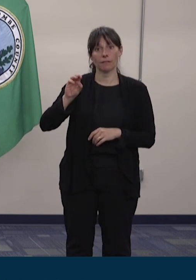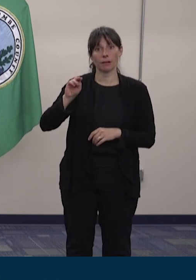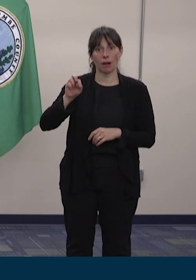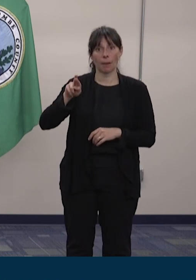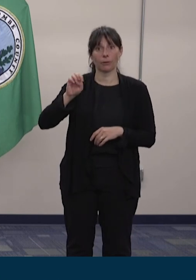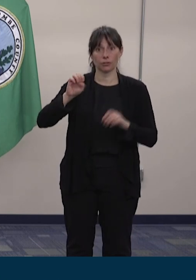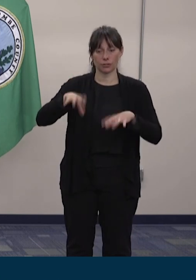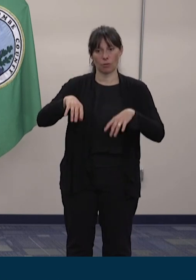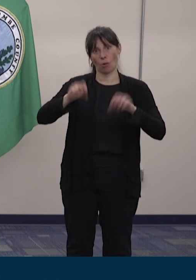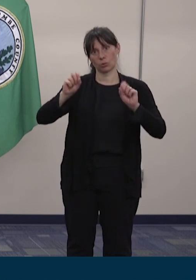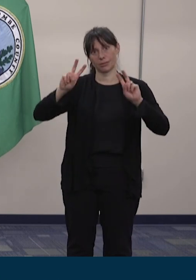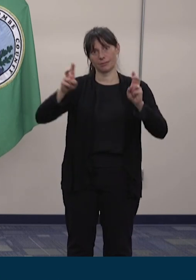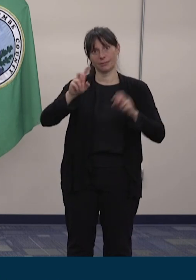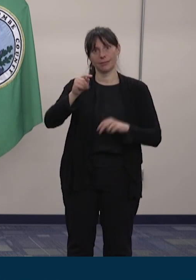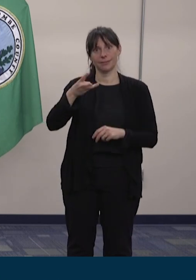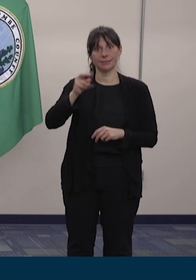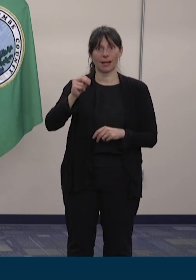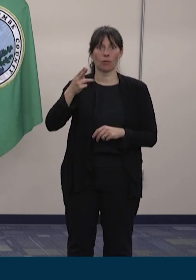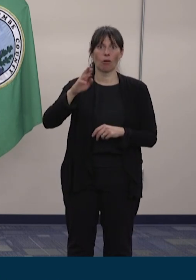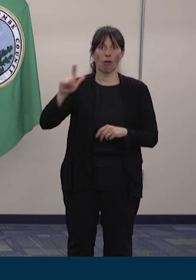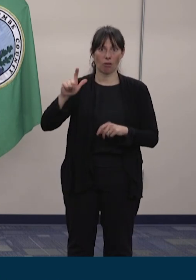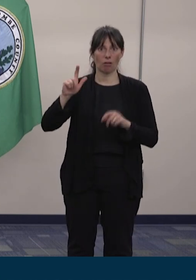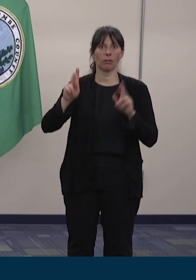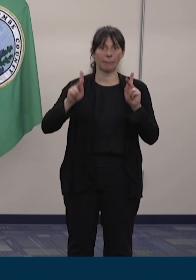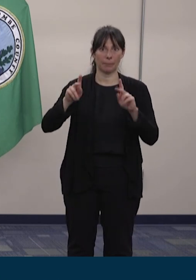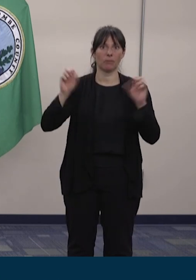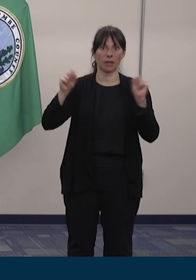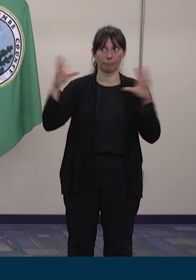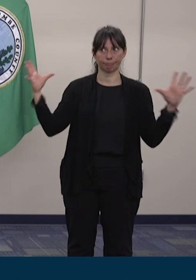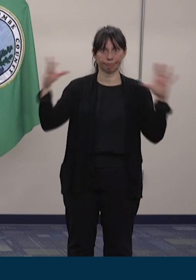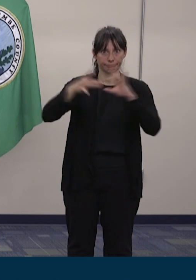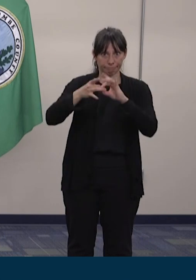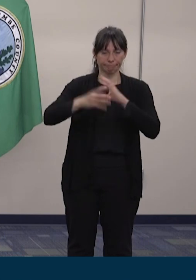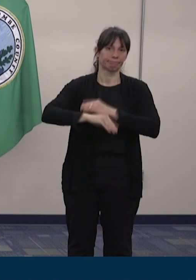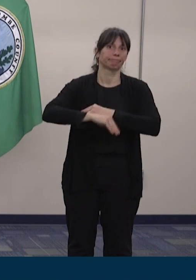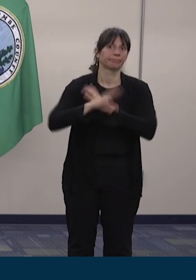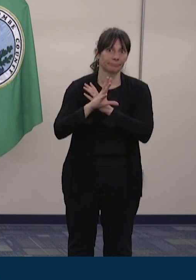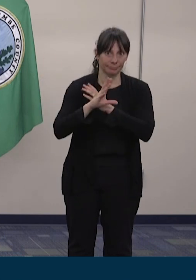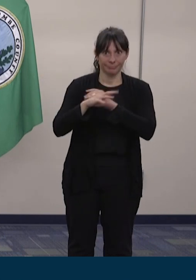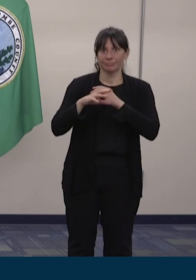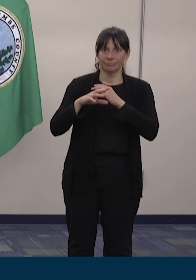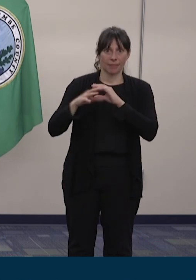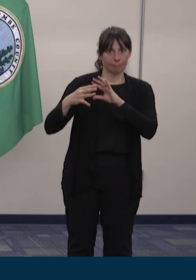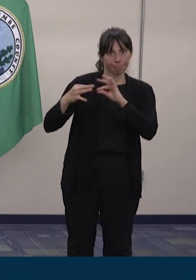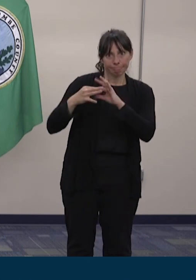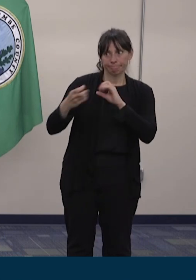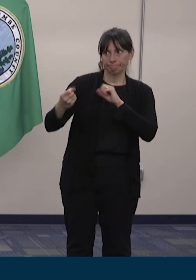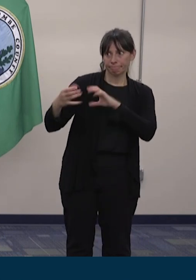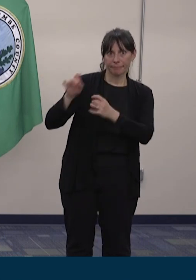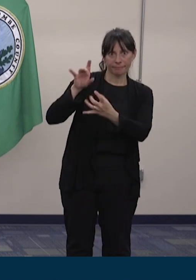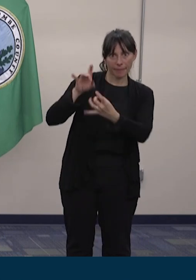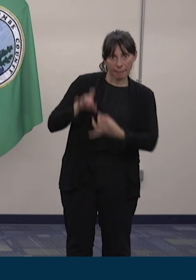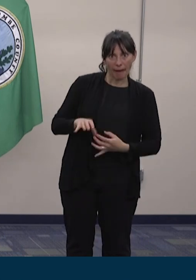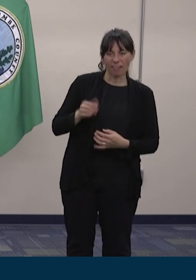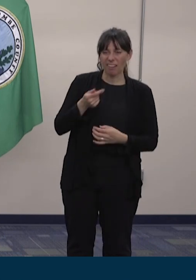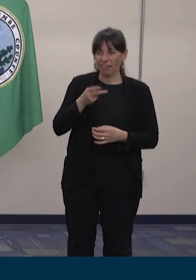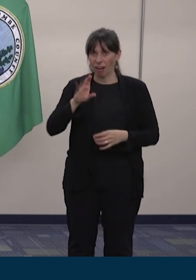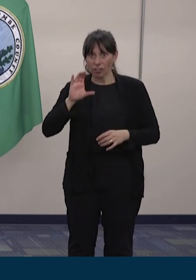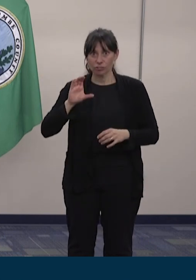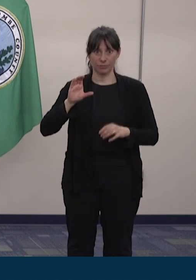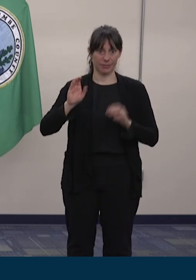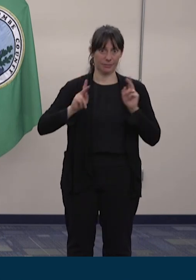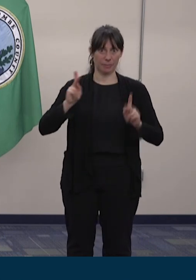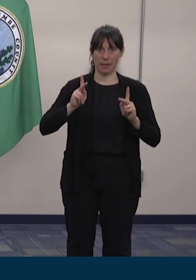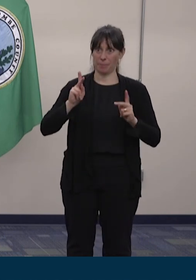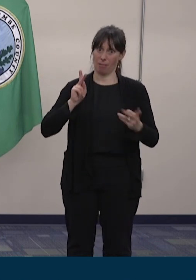from públicas gracias a businesses la Mesa de about their Comercios concerns and para perspectives. escuchar las Hundreds have preocupaciones públicas. participated in Cientos de personas discussions about